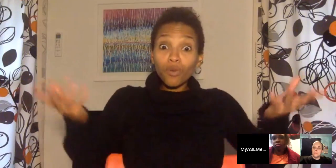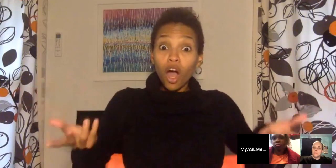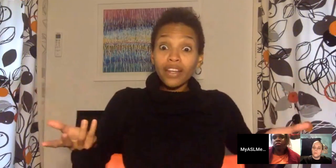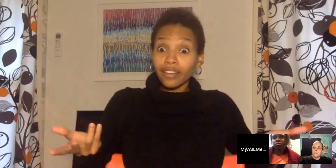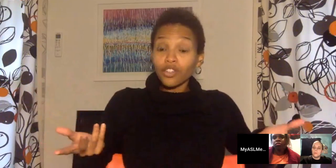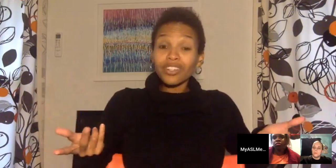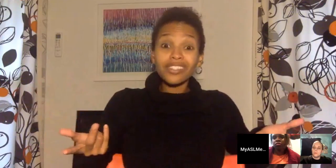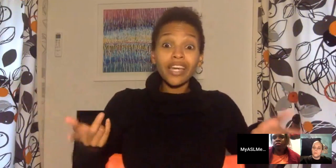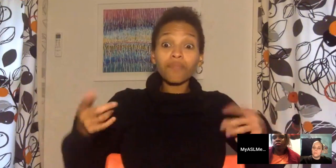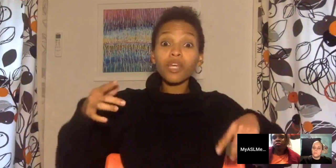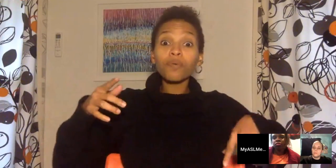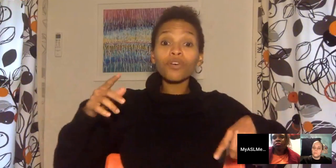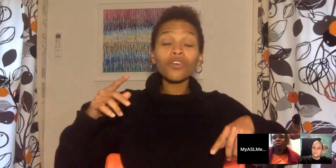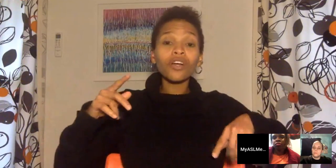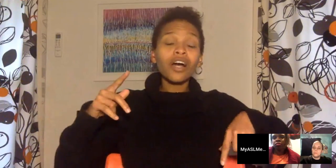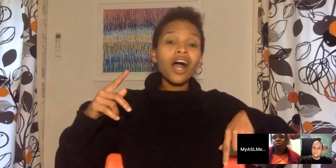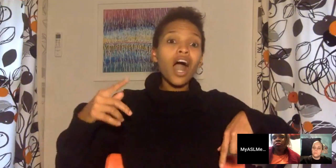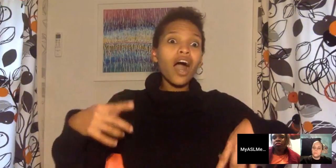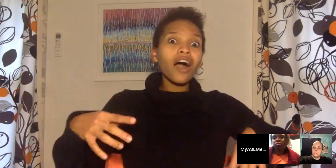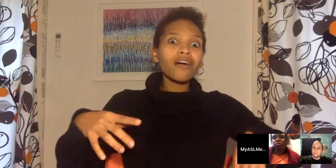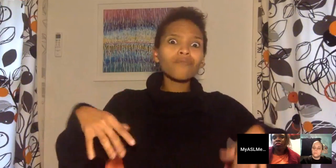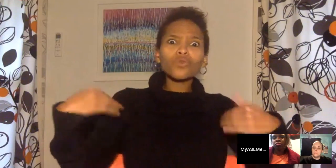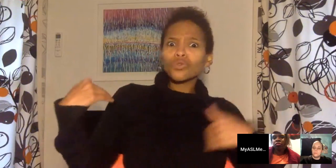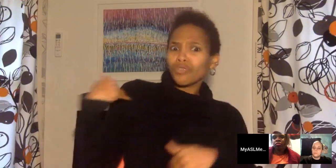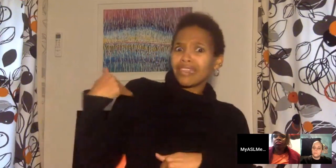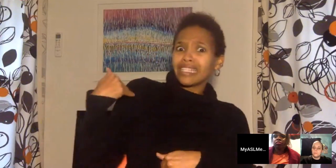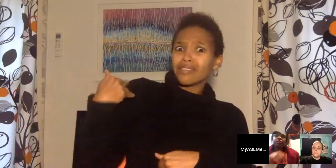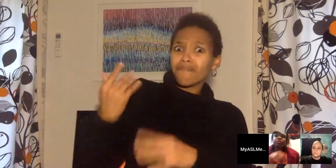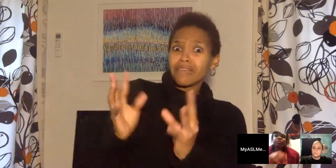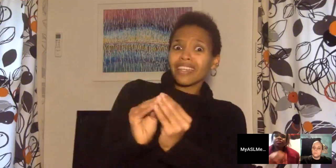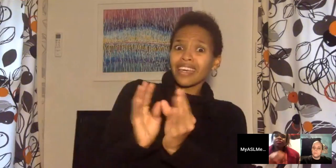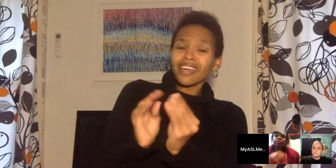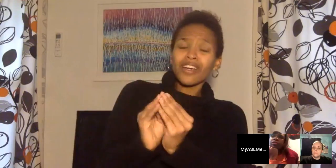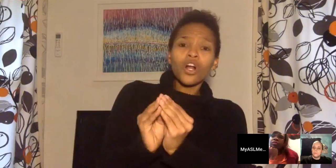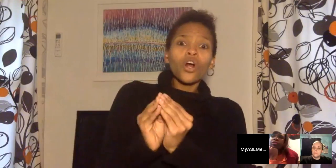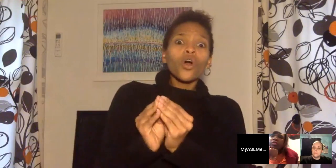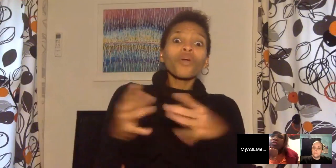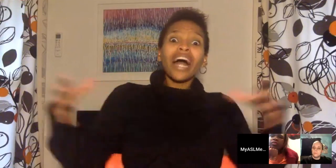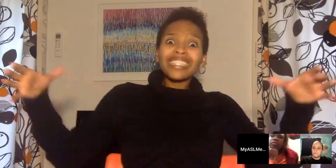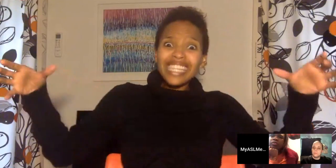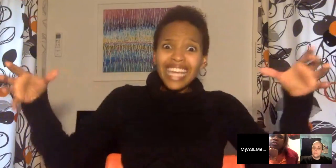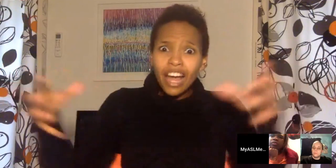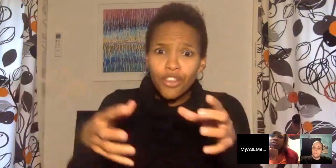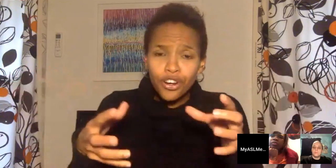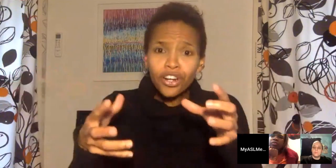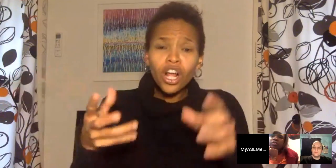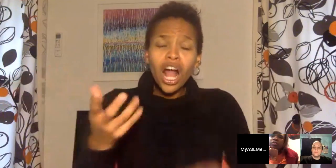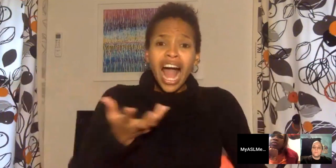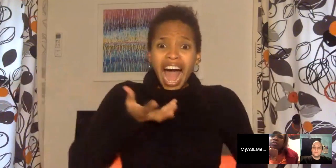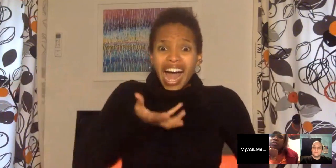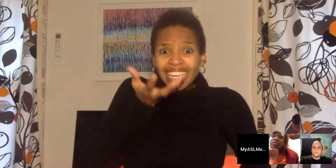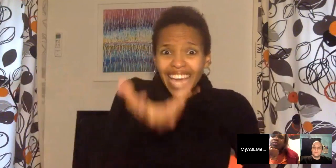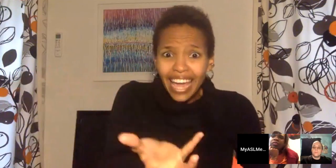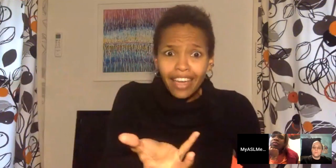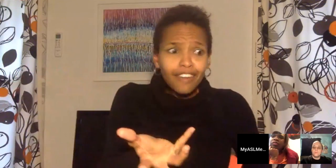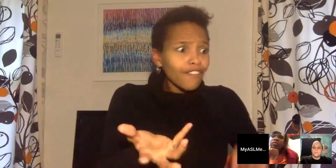brought in. You could say people, this meeting, we got together, I gave,